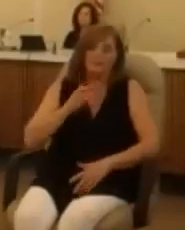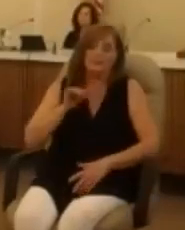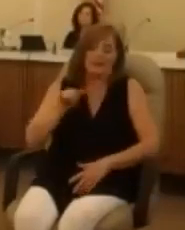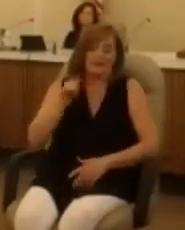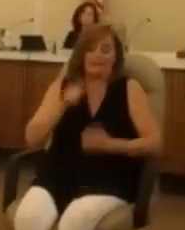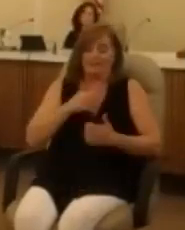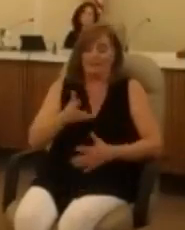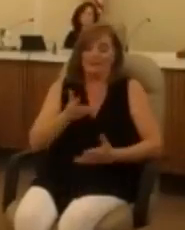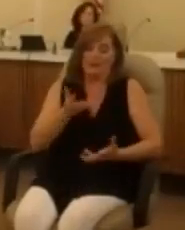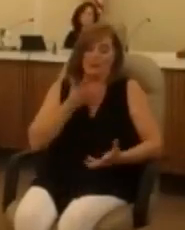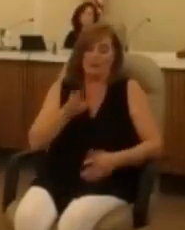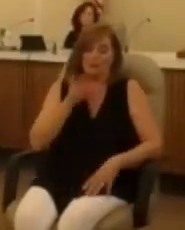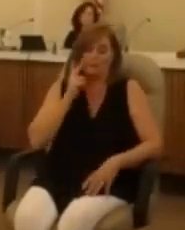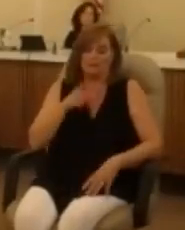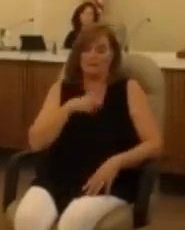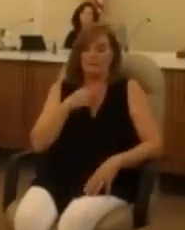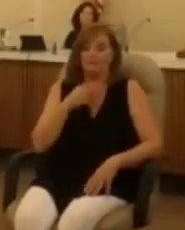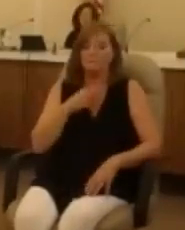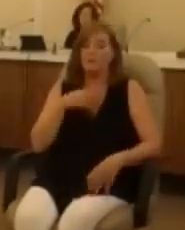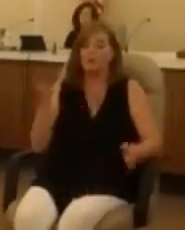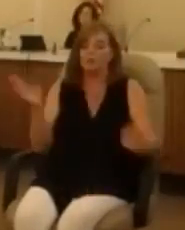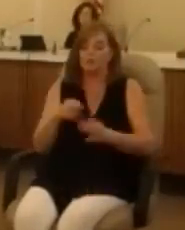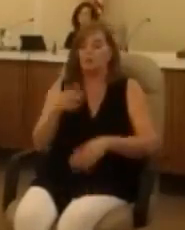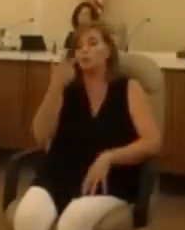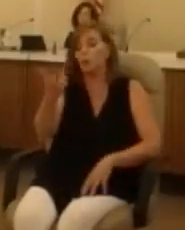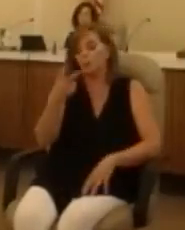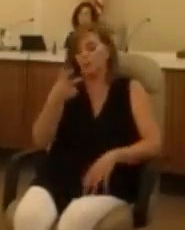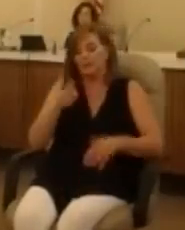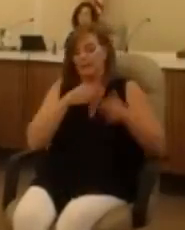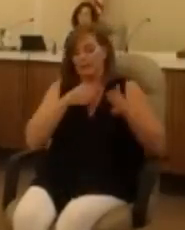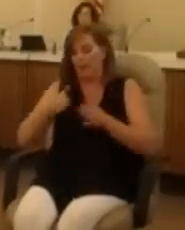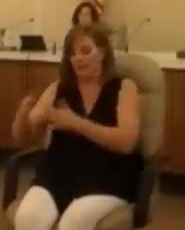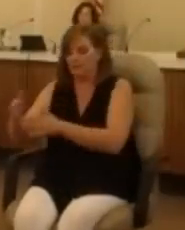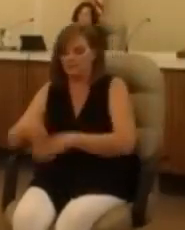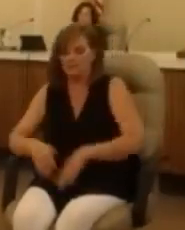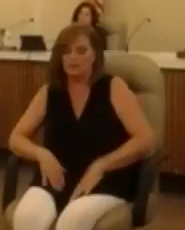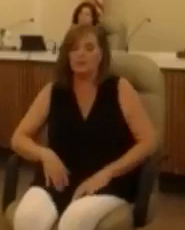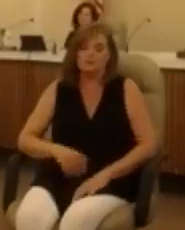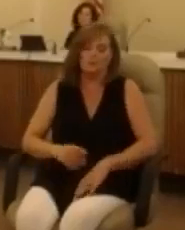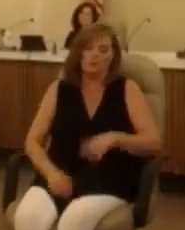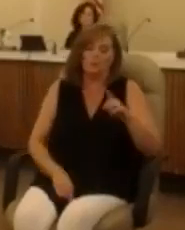see it be 3 lanes, so 1 in each